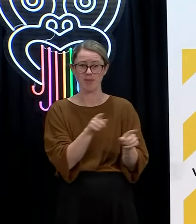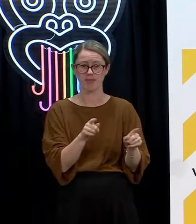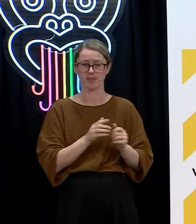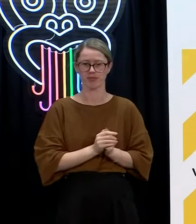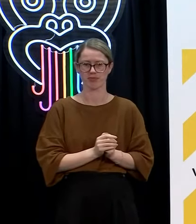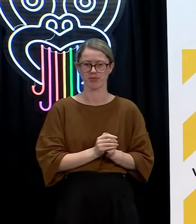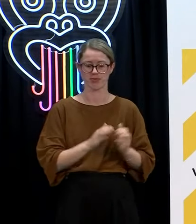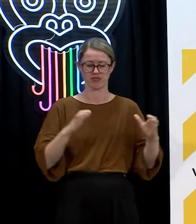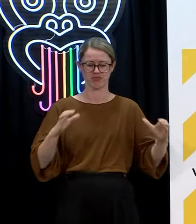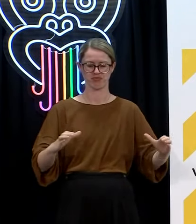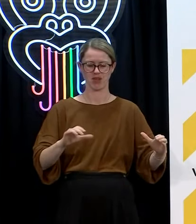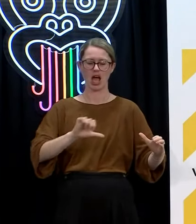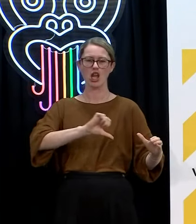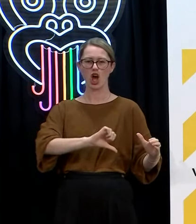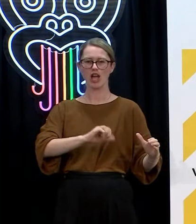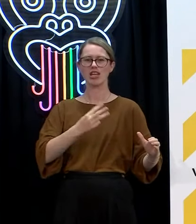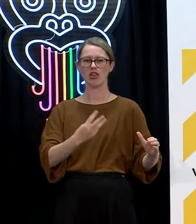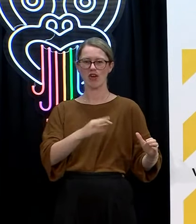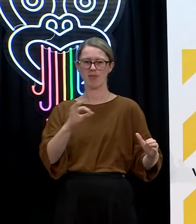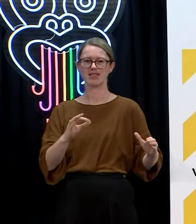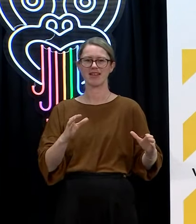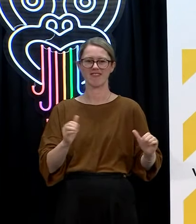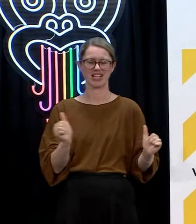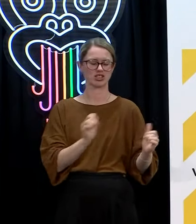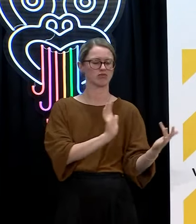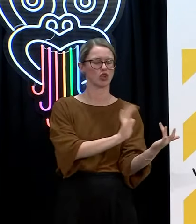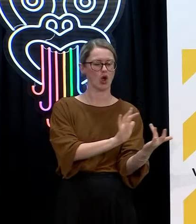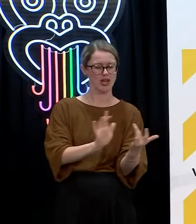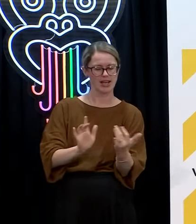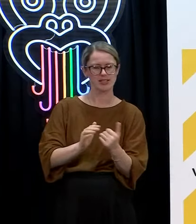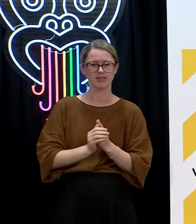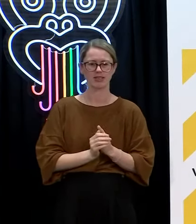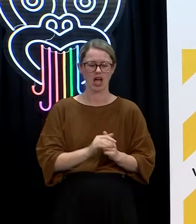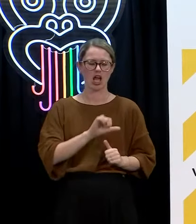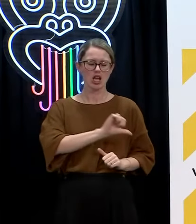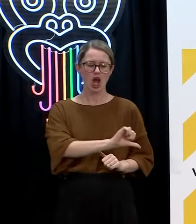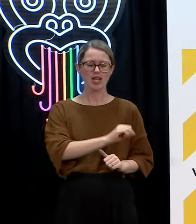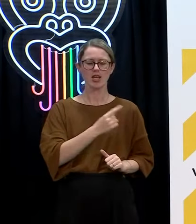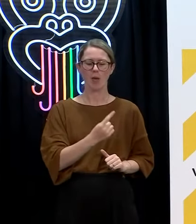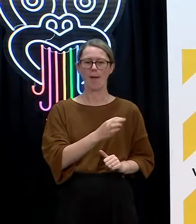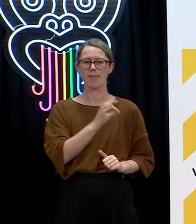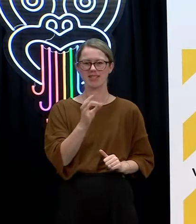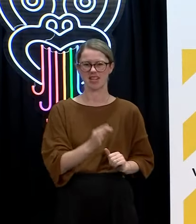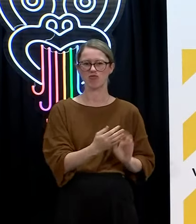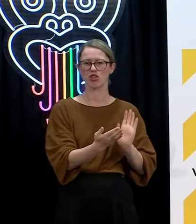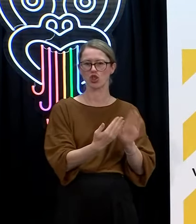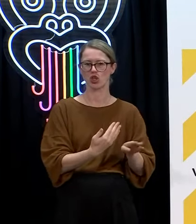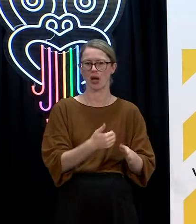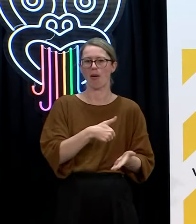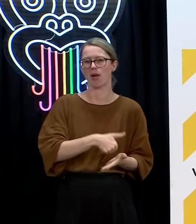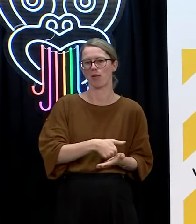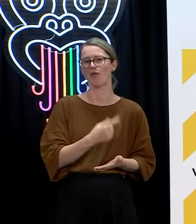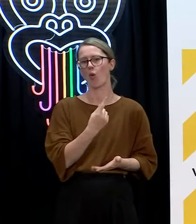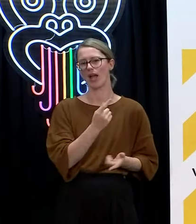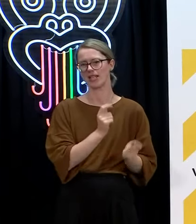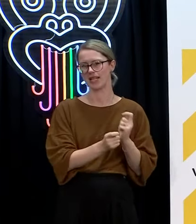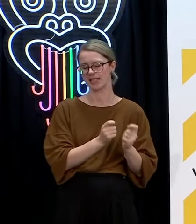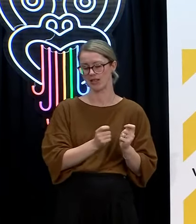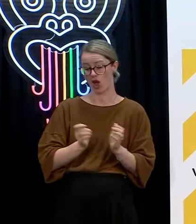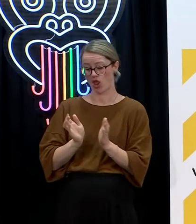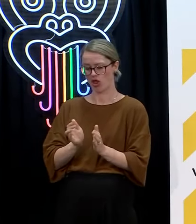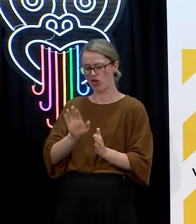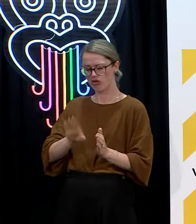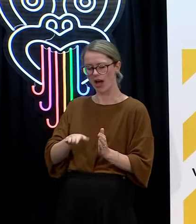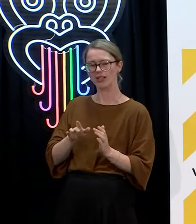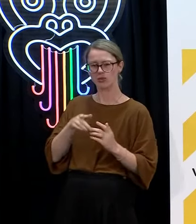those, 93% have had direct contact and 91% have returned at least one test. Continued follow-up